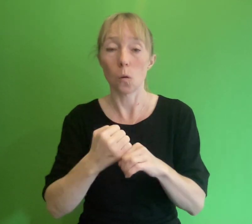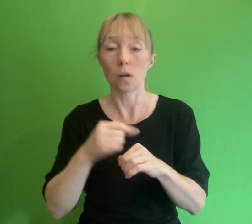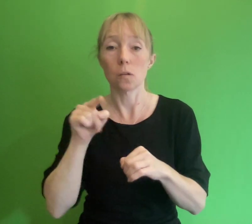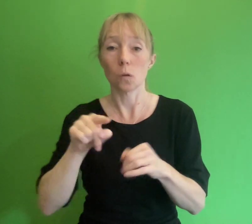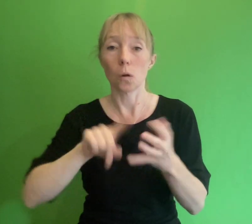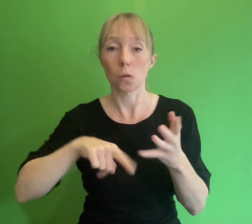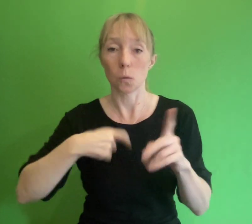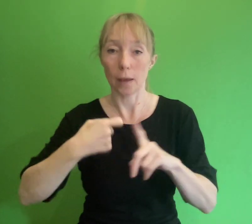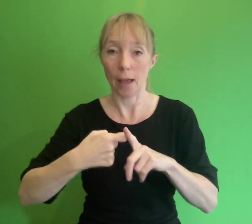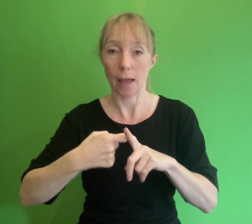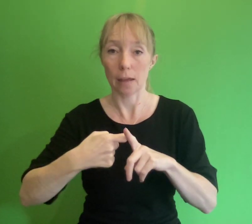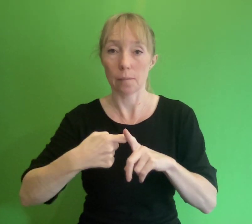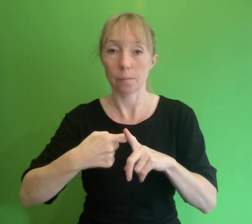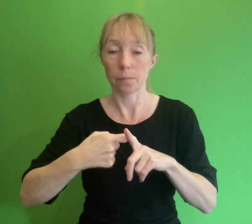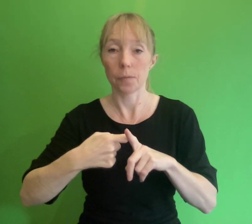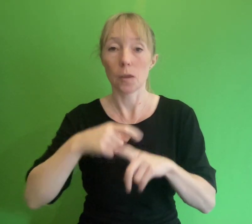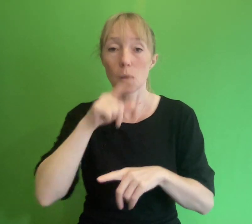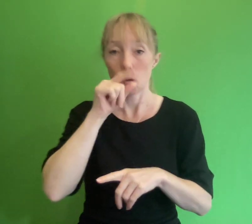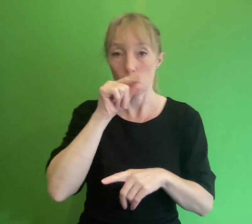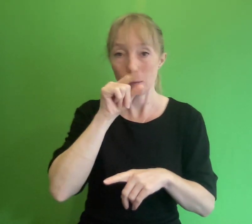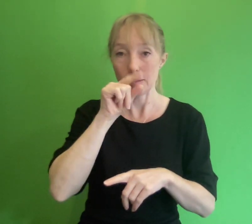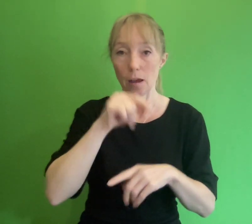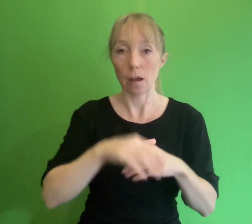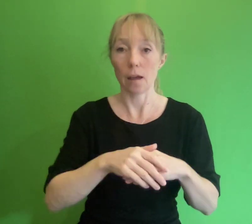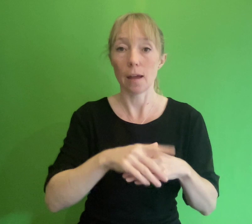https://www.spreadtheword.org.uk. Twitter